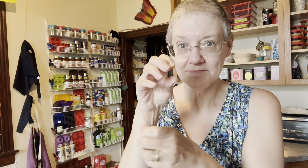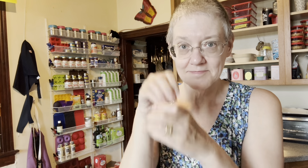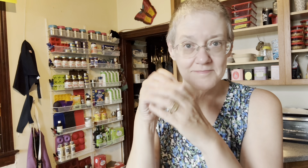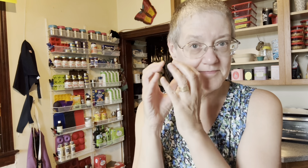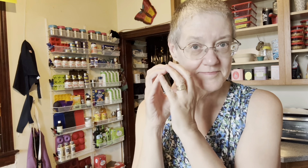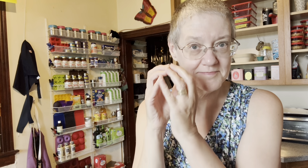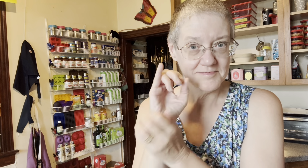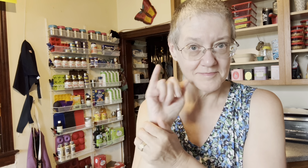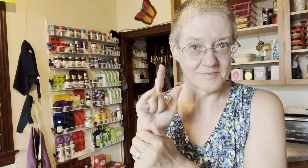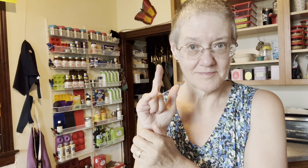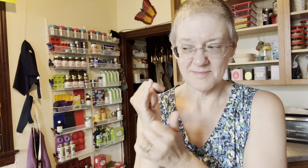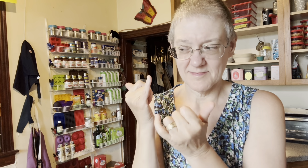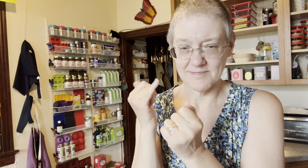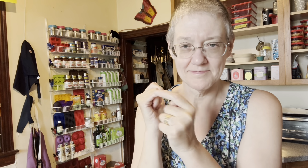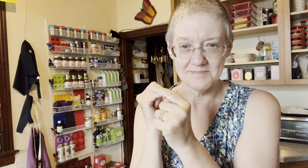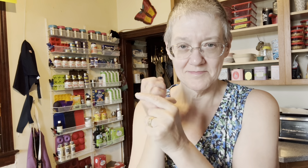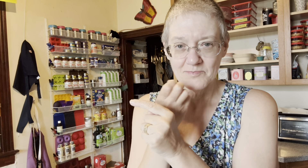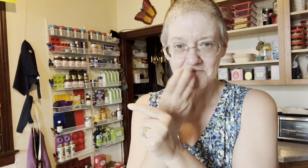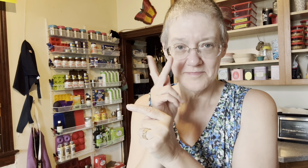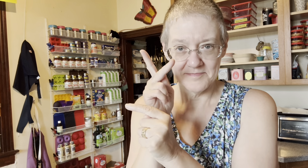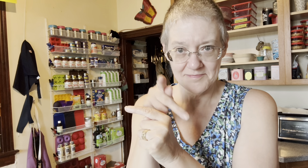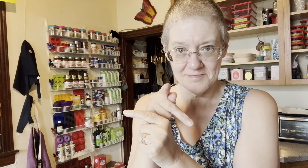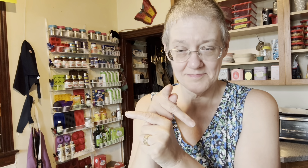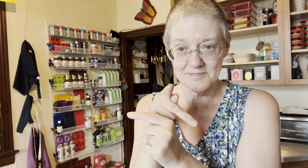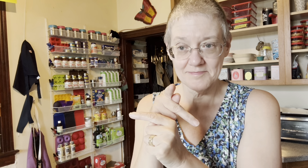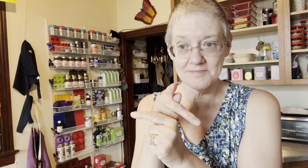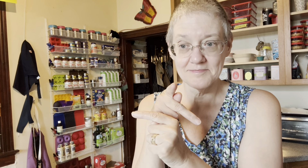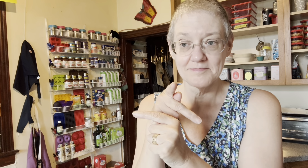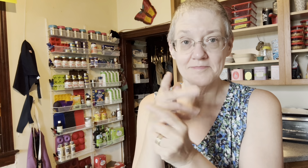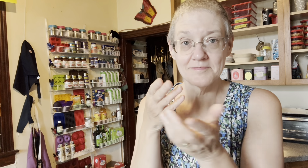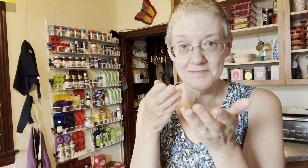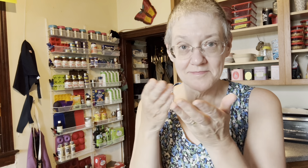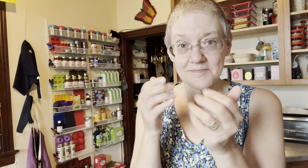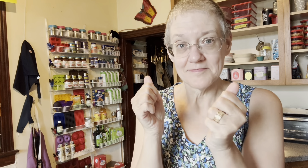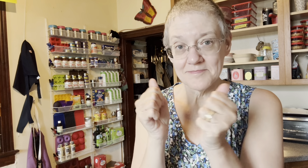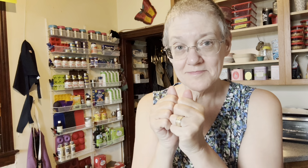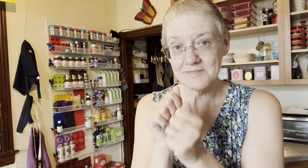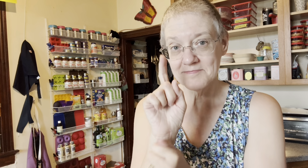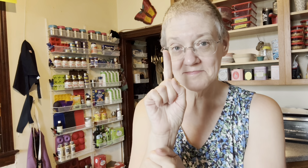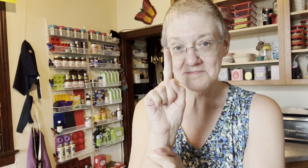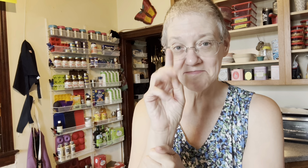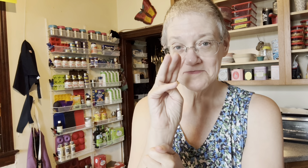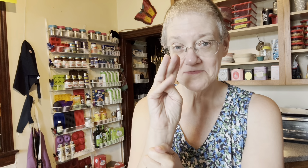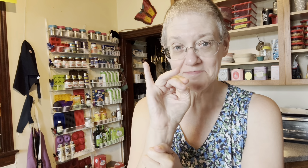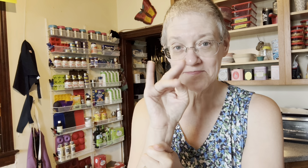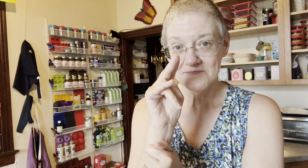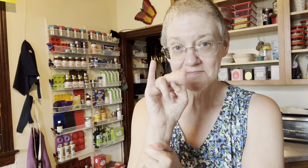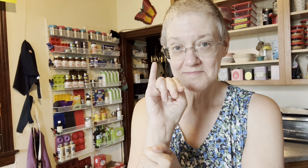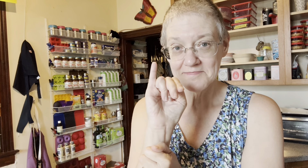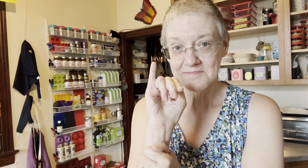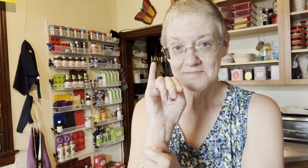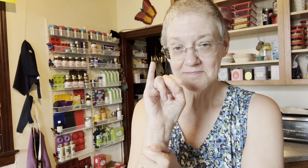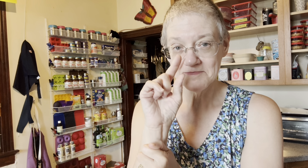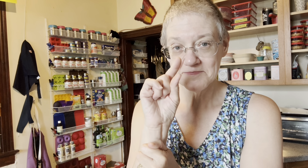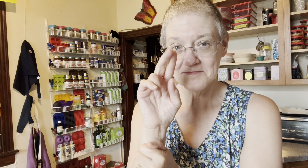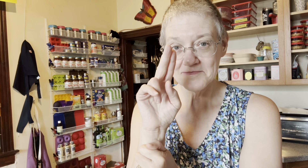And we're going to fry it in coconut oil. That's warming up right now. Going to serve it with 1 mini